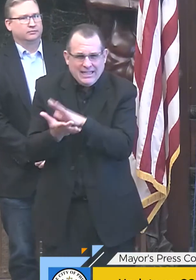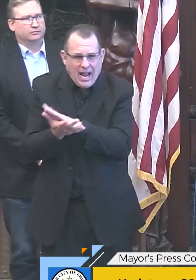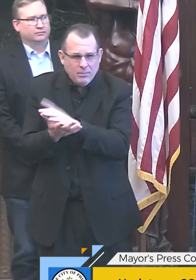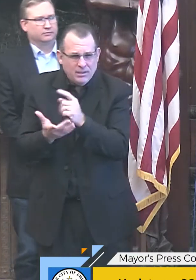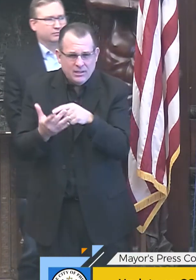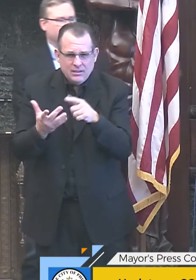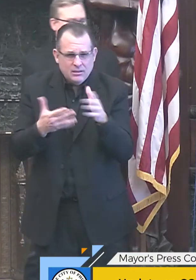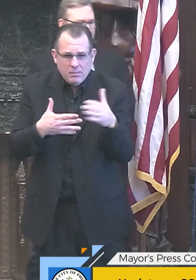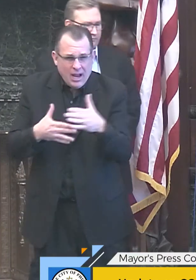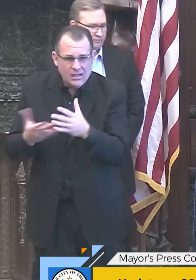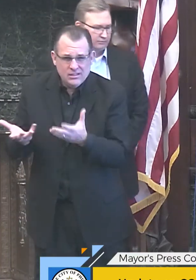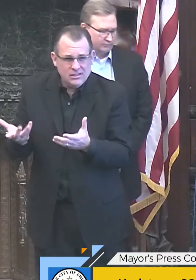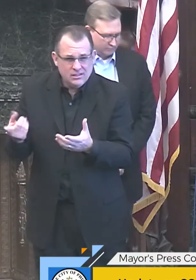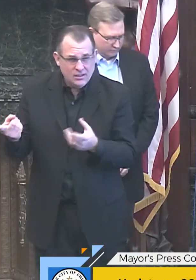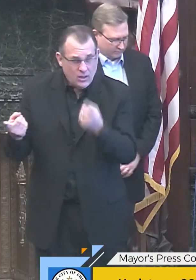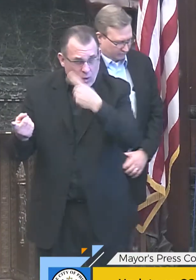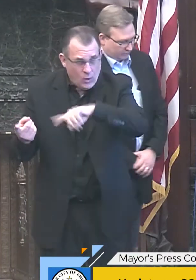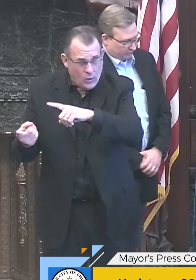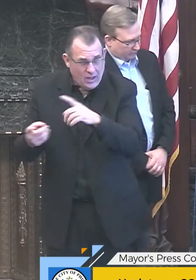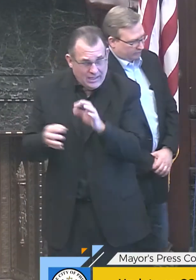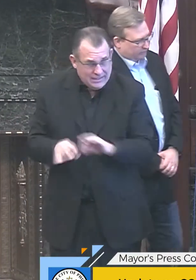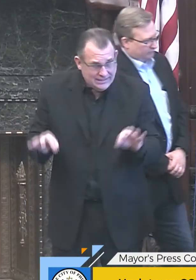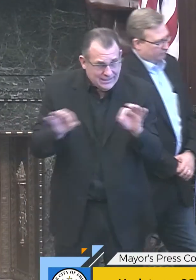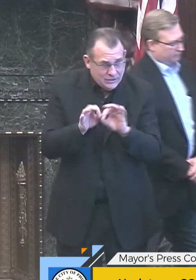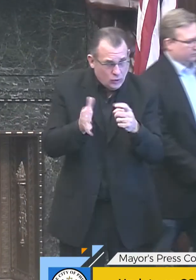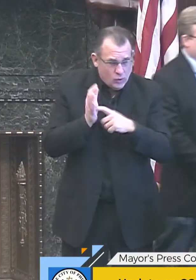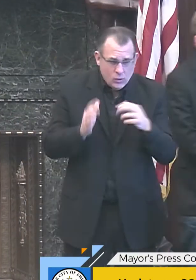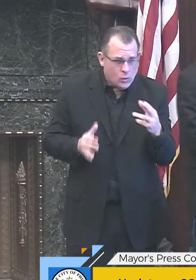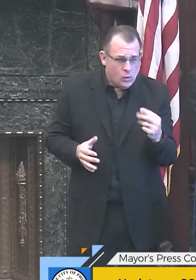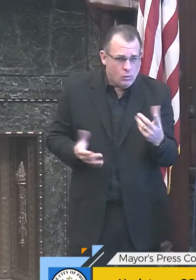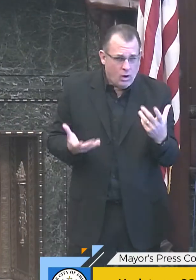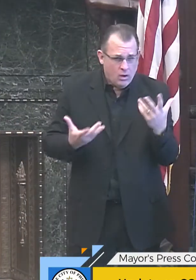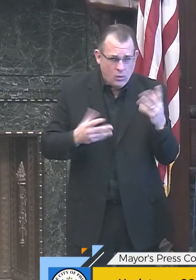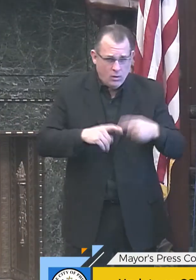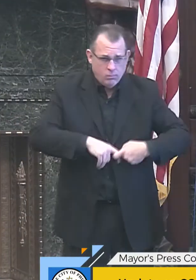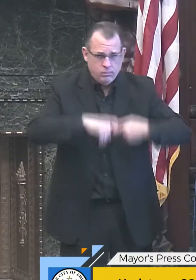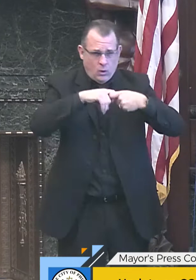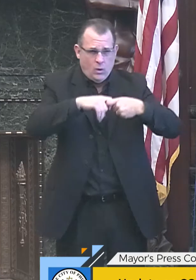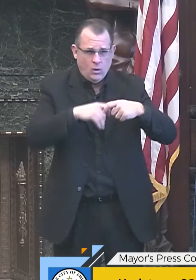started. Were they considered essential, or have they been paused?